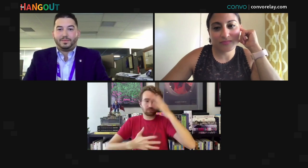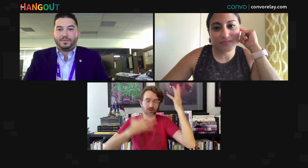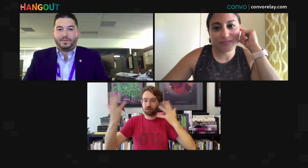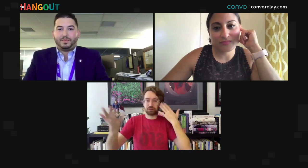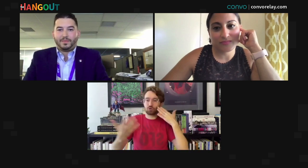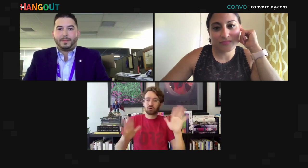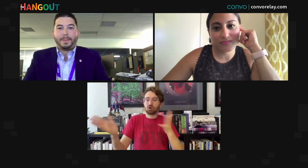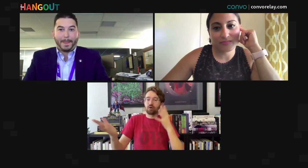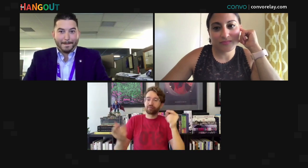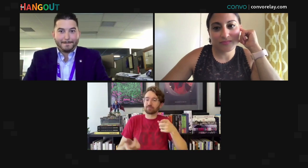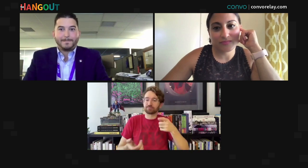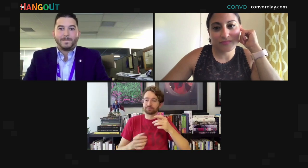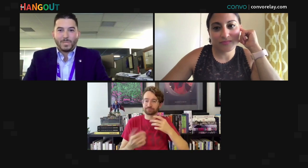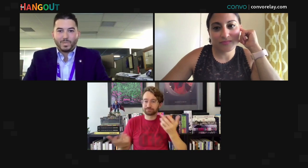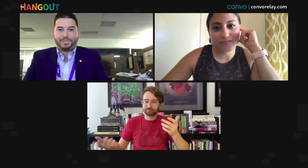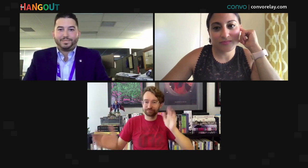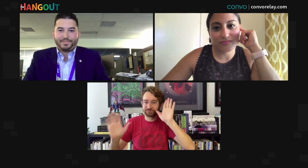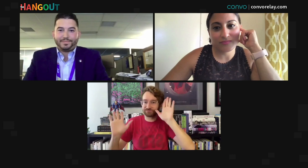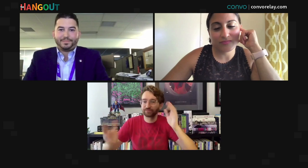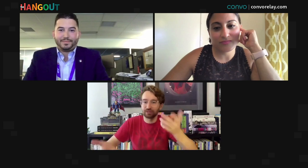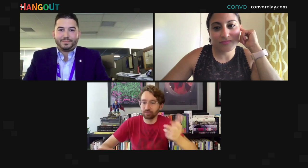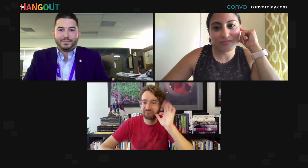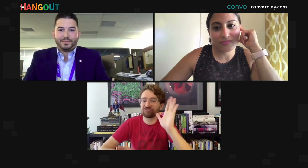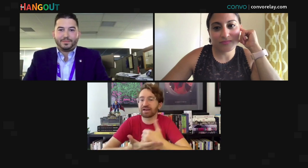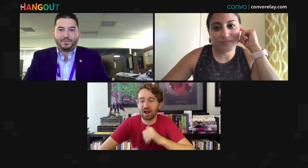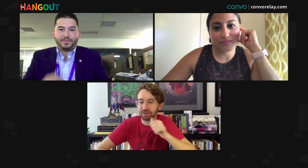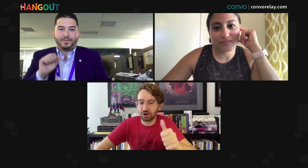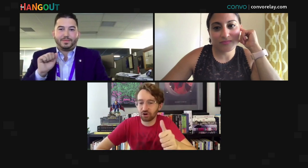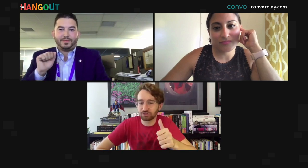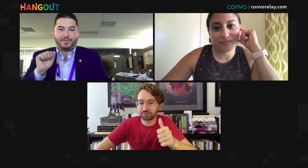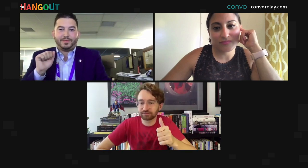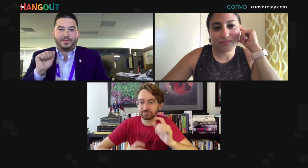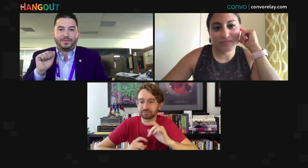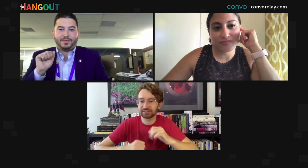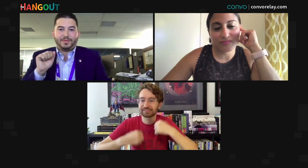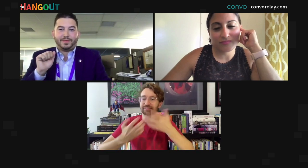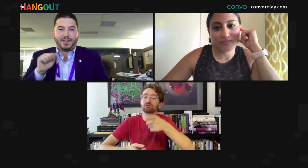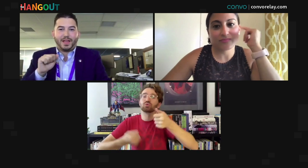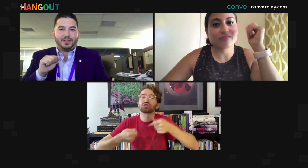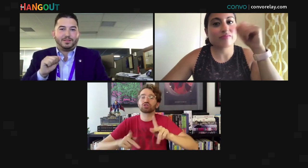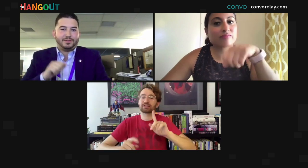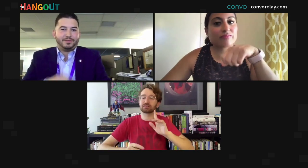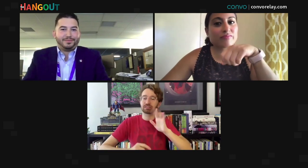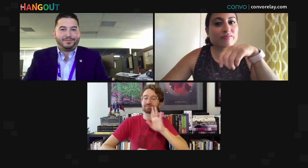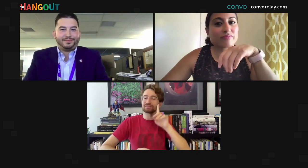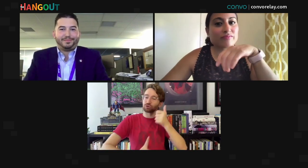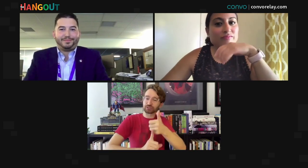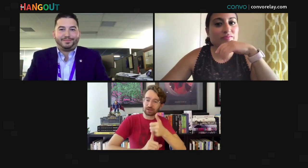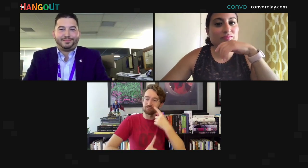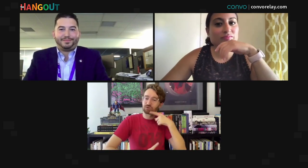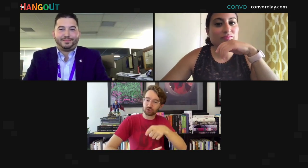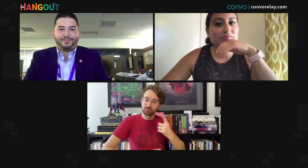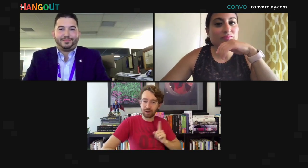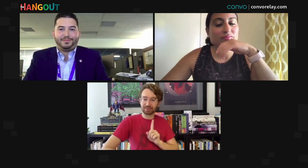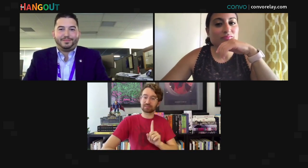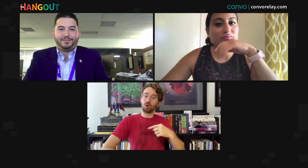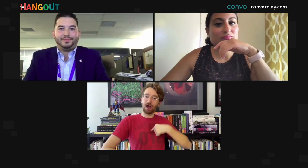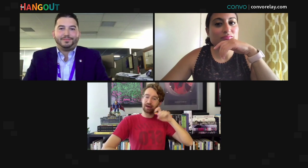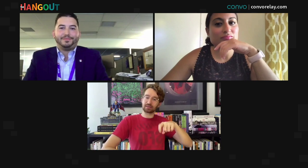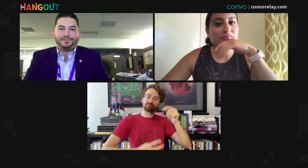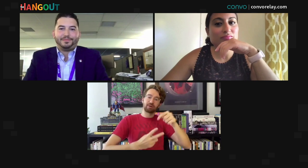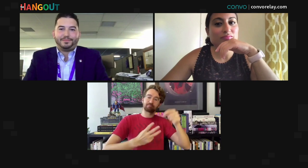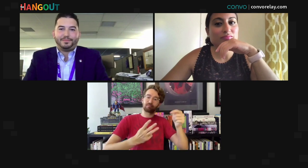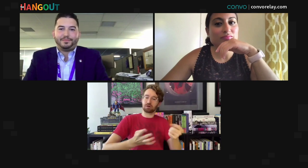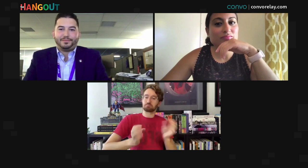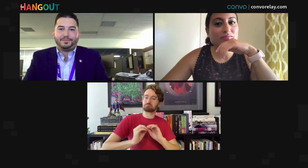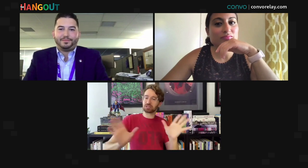oh, this person needs an interpreter and they're expensive. And maybe they didn't know what was all involved and they might've freaked out because, and not even giving you a